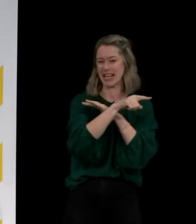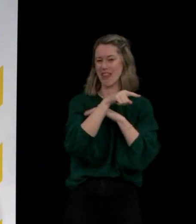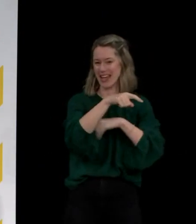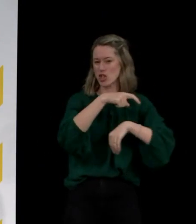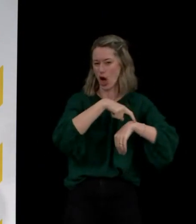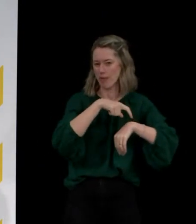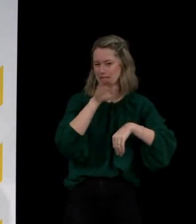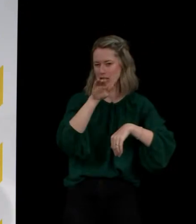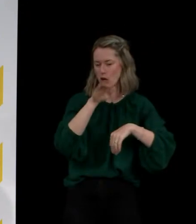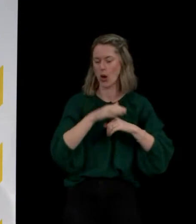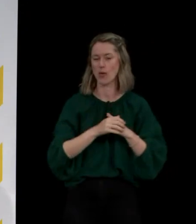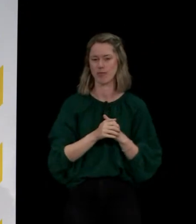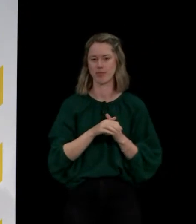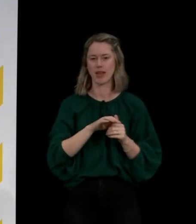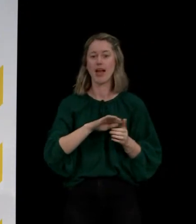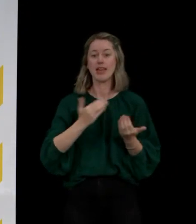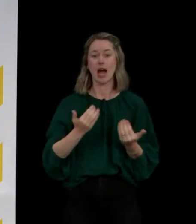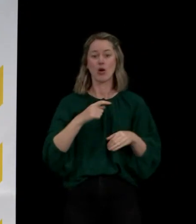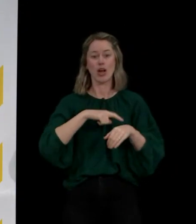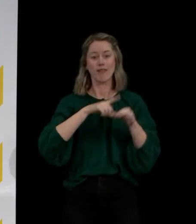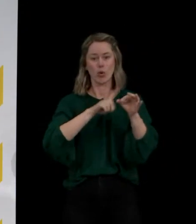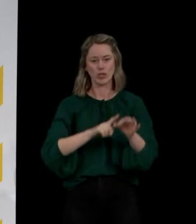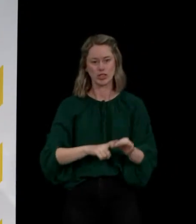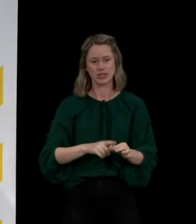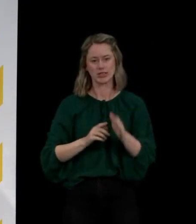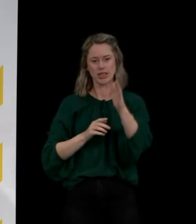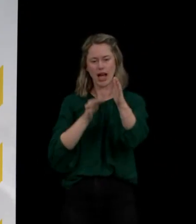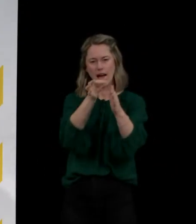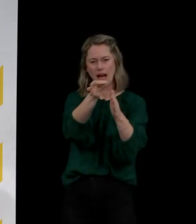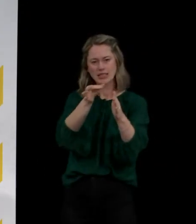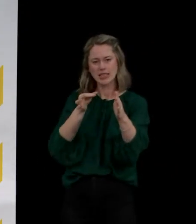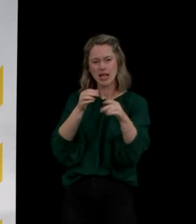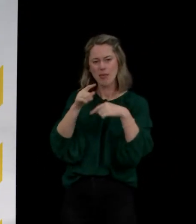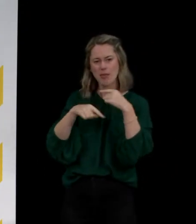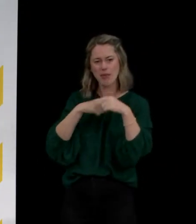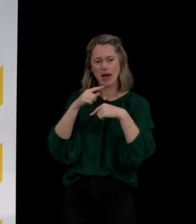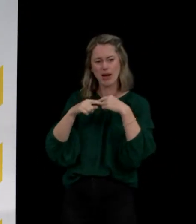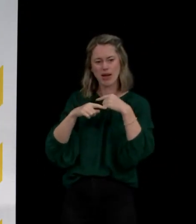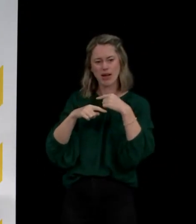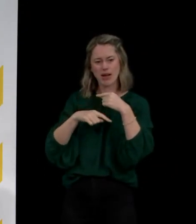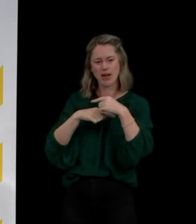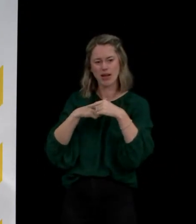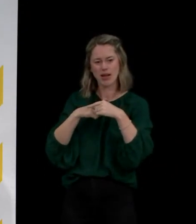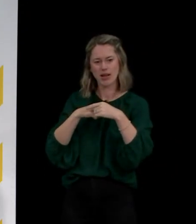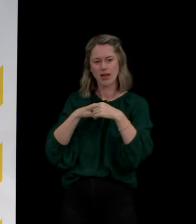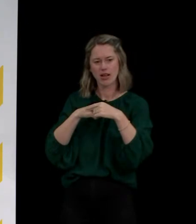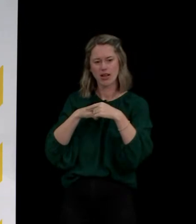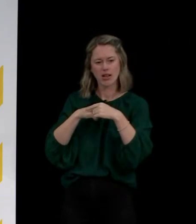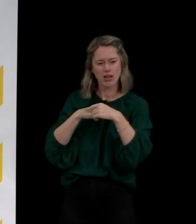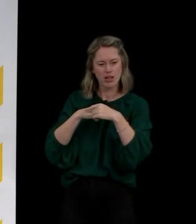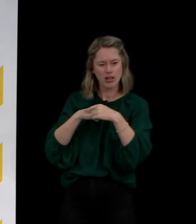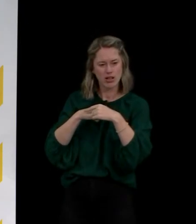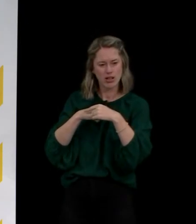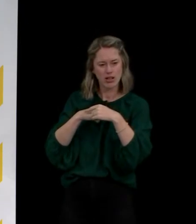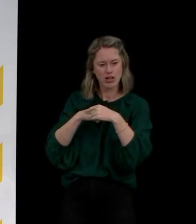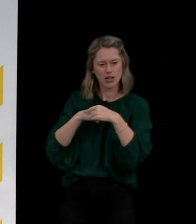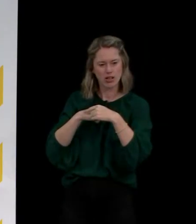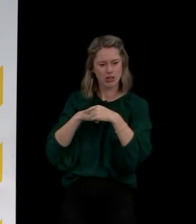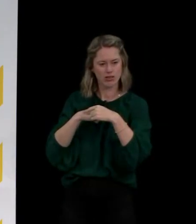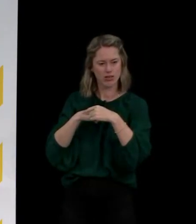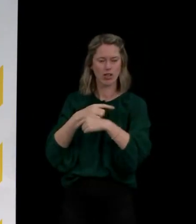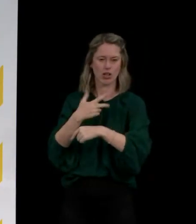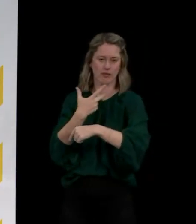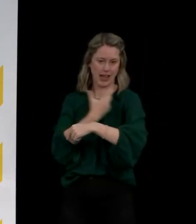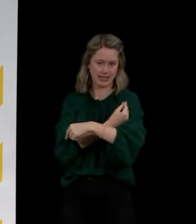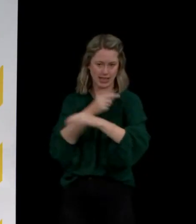We're now happy to take your questions. A kind of triple-A vaccine question. Sorry, a triple Sure. triple-pronged